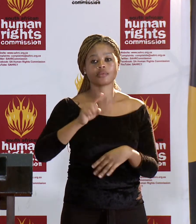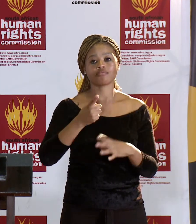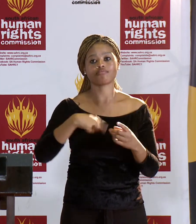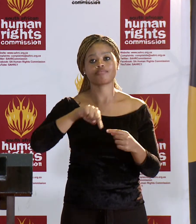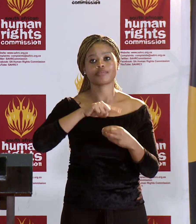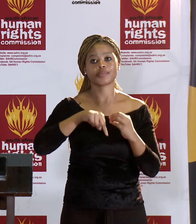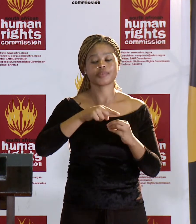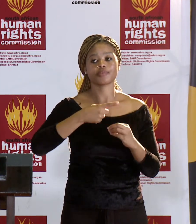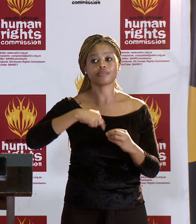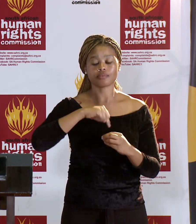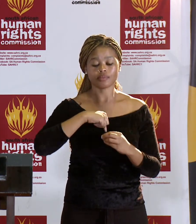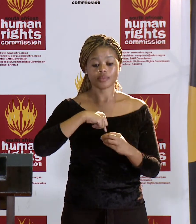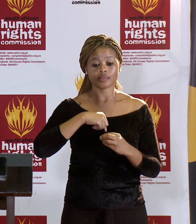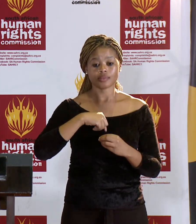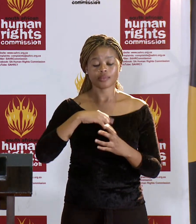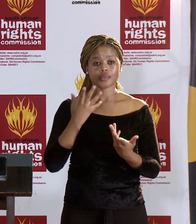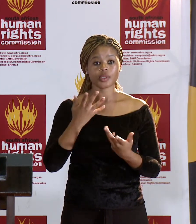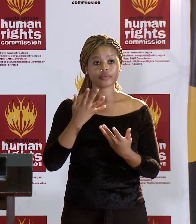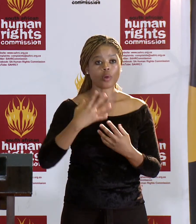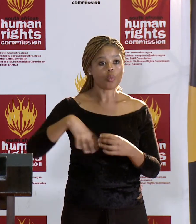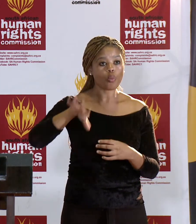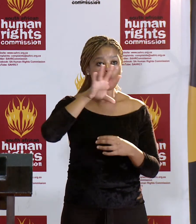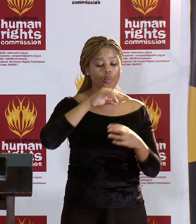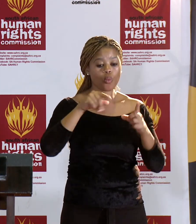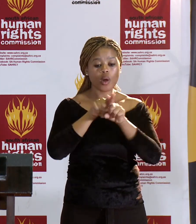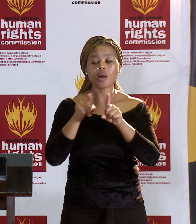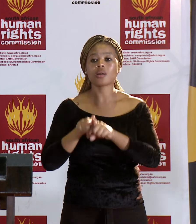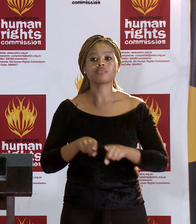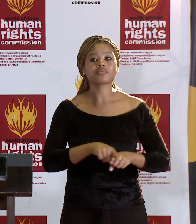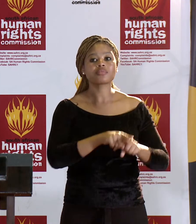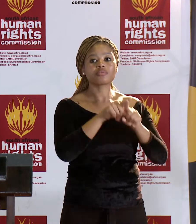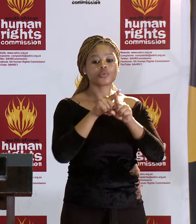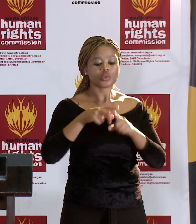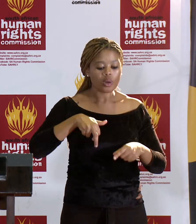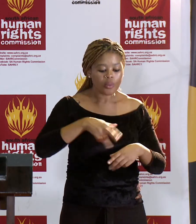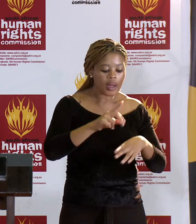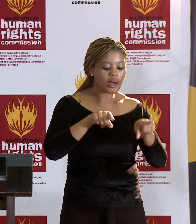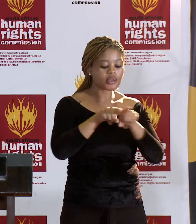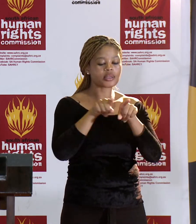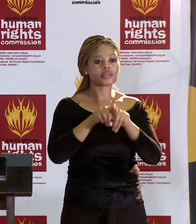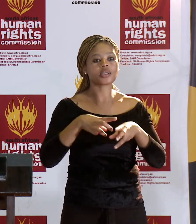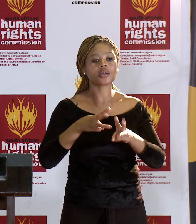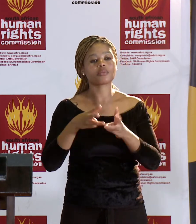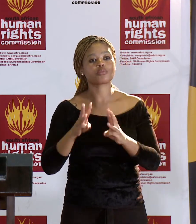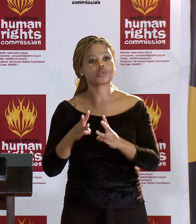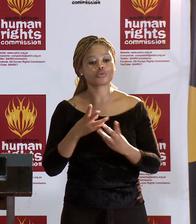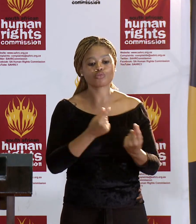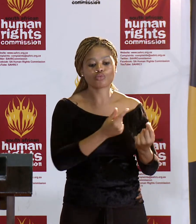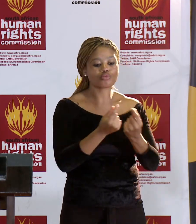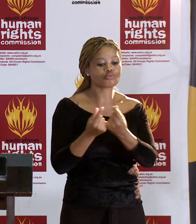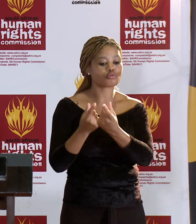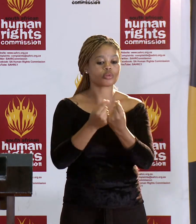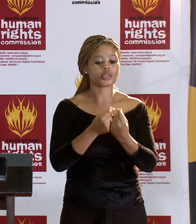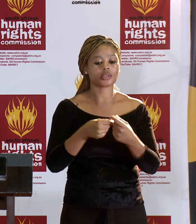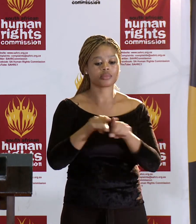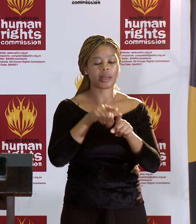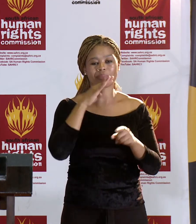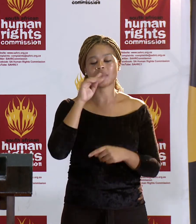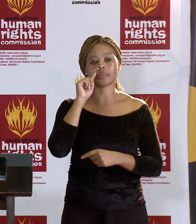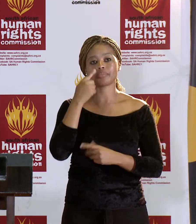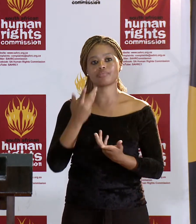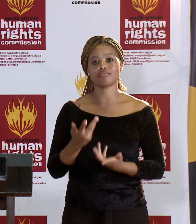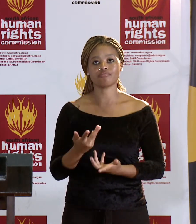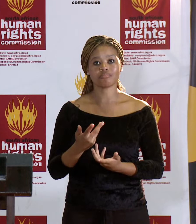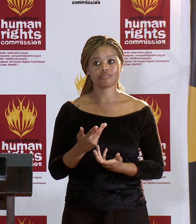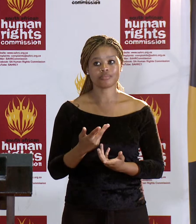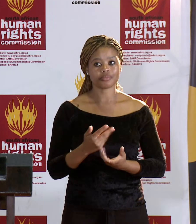right? Because imagine if we're all the same. We all said hello in the same way, we walked the same way, we spoke the same way. It would be the most boring place